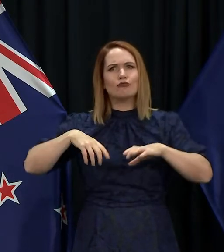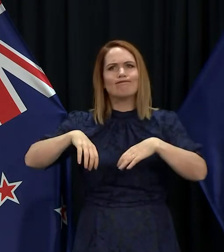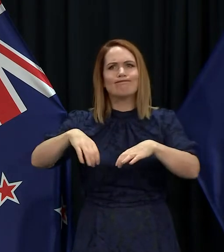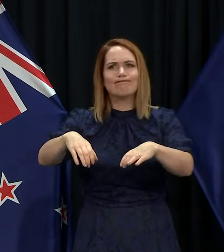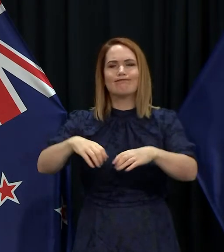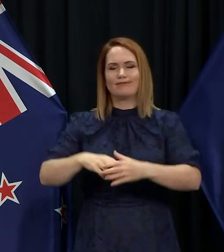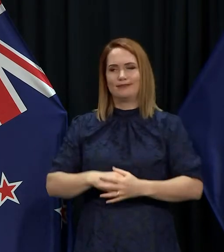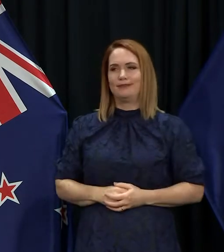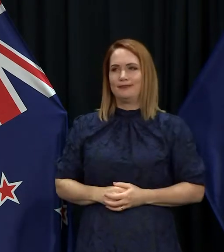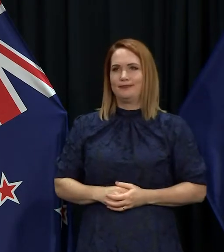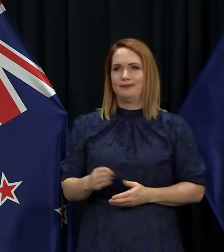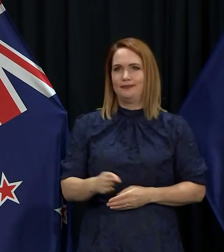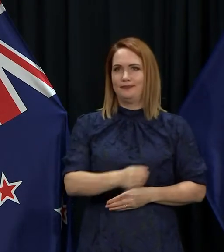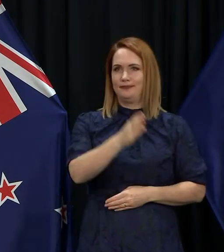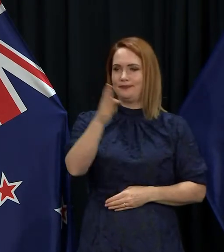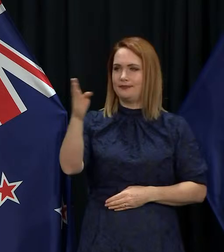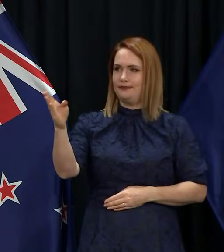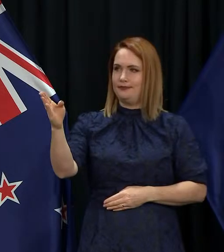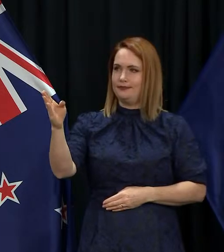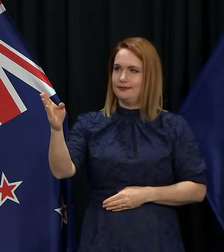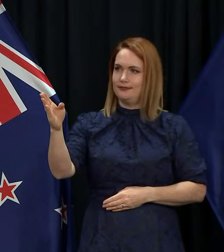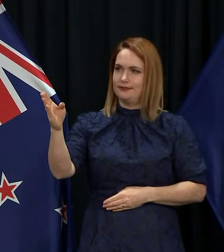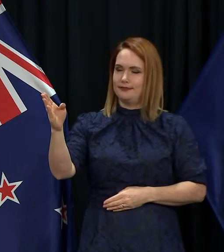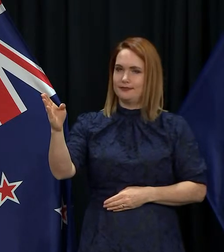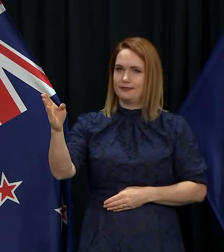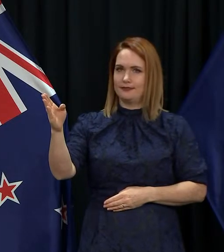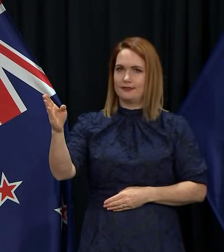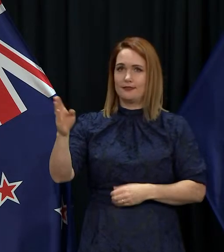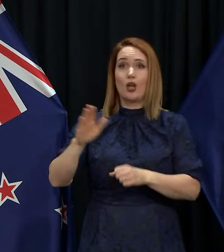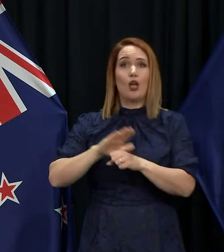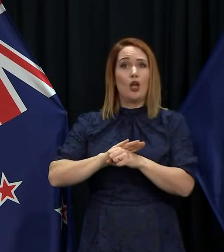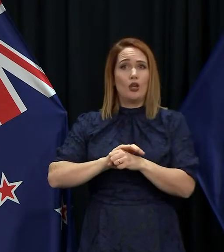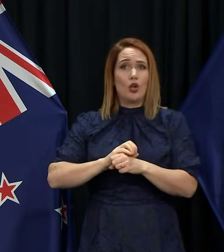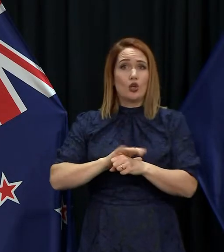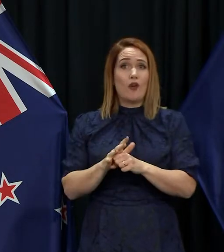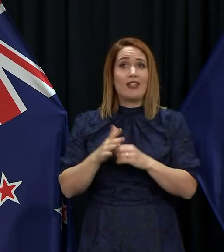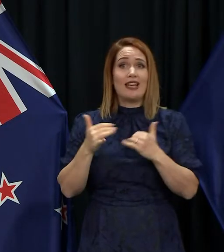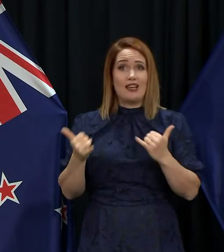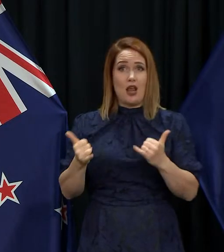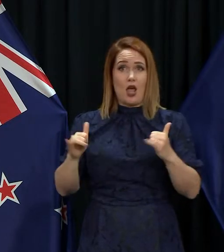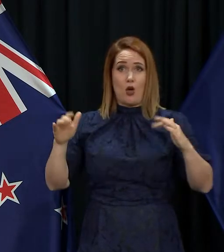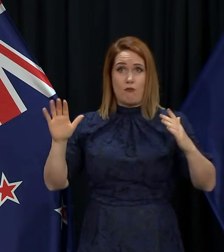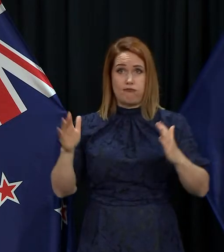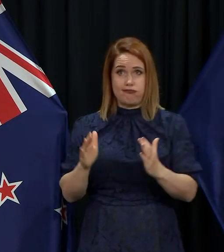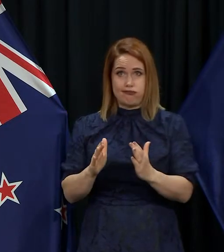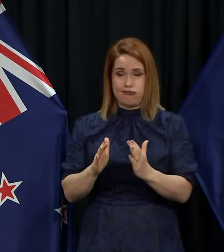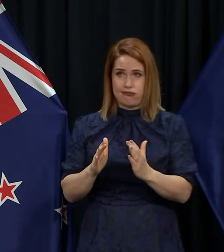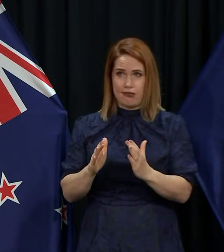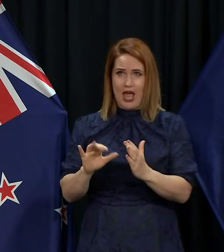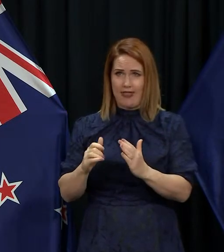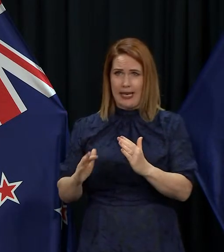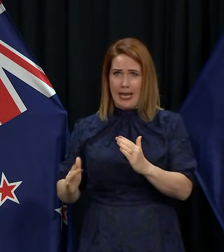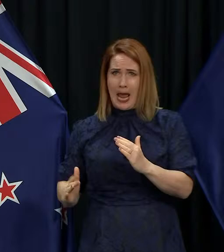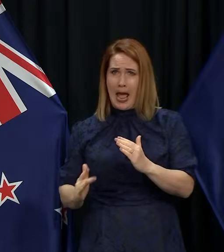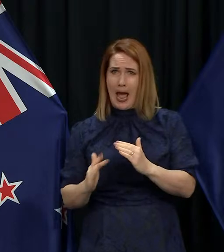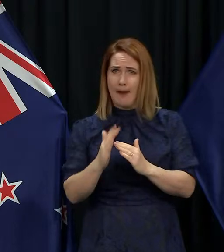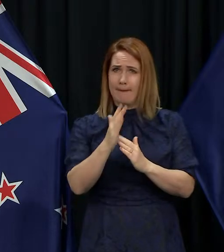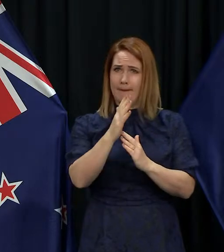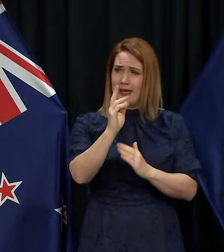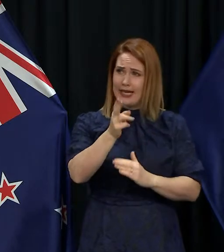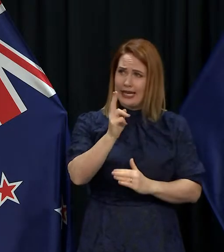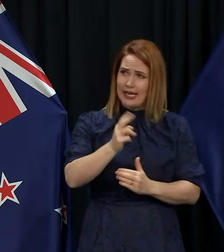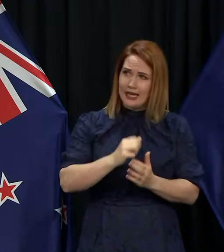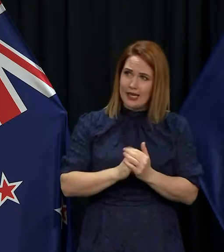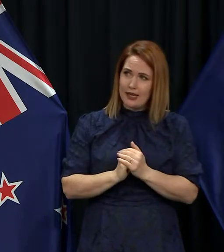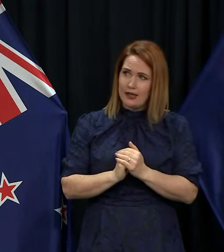I'll just come to Mark. Yep. Down a lot more slowly than they went up to reach the peak. Yeah. And similar